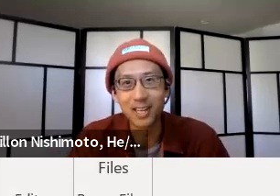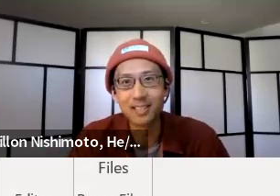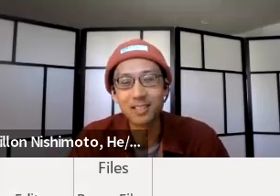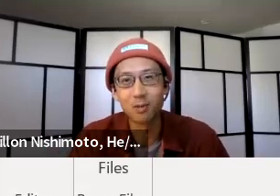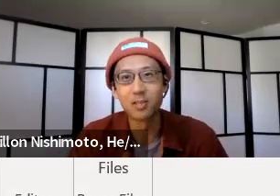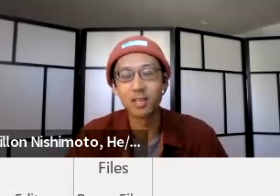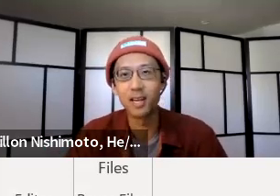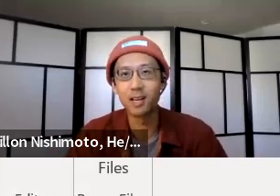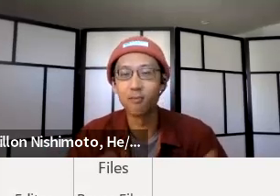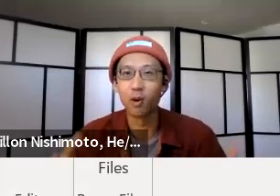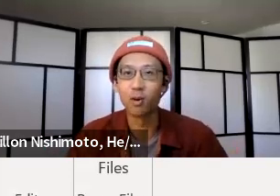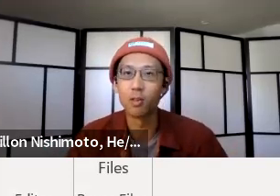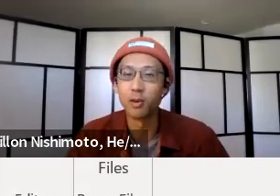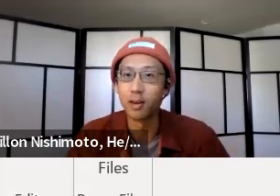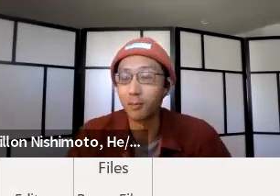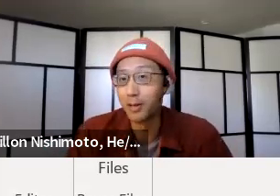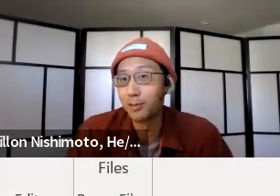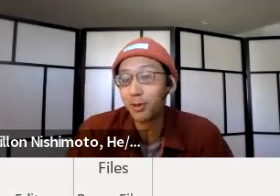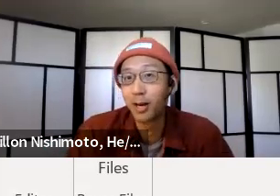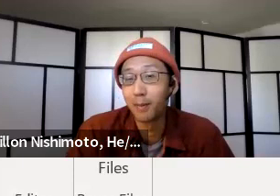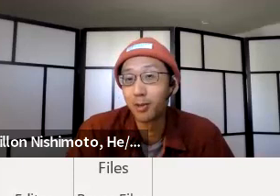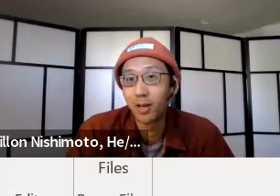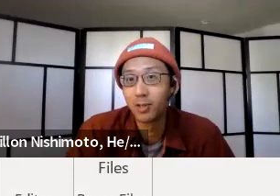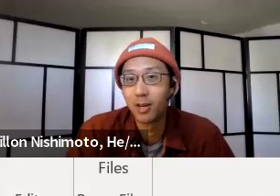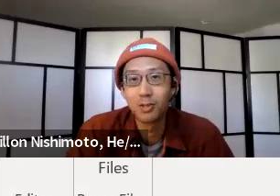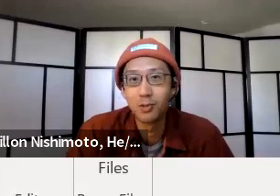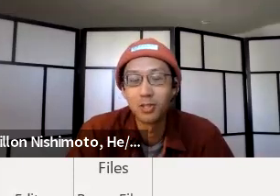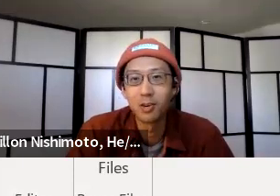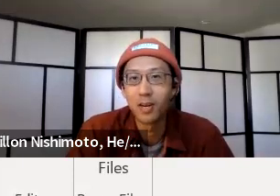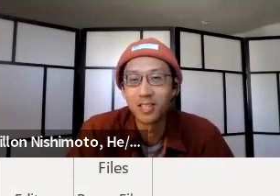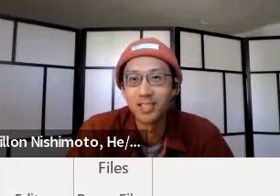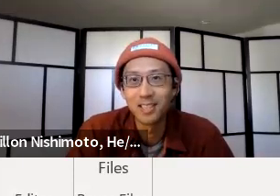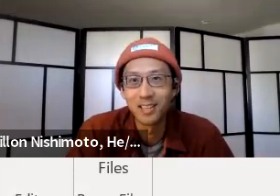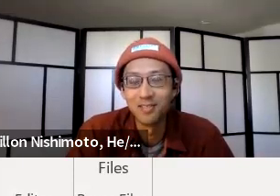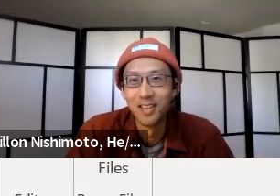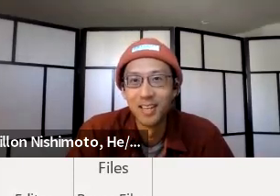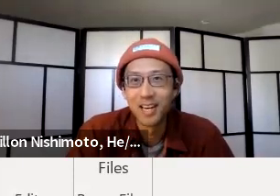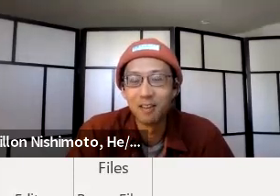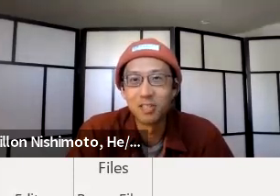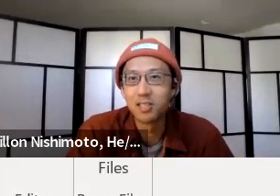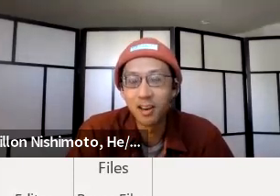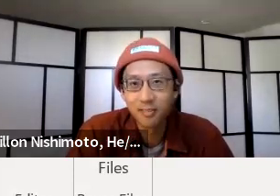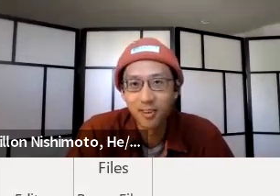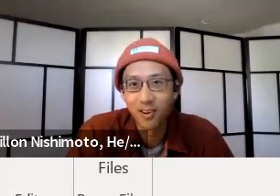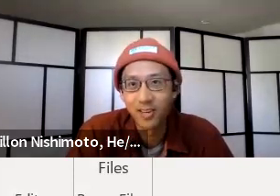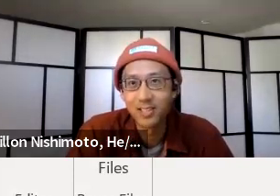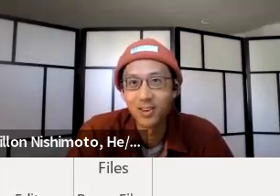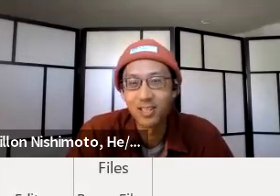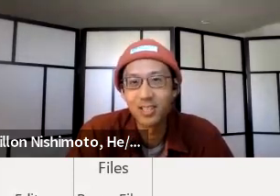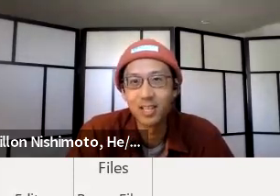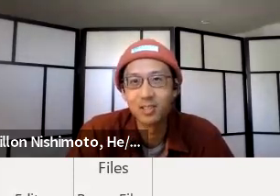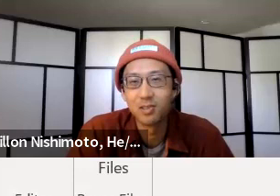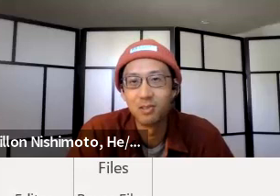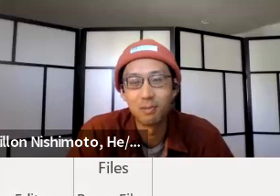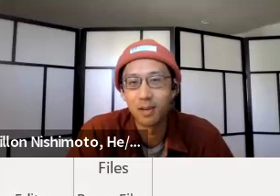root cause analysis are we trying to get? If we're looking, are we talking about trying to undo generations of stuff? Are we